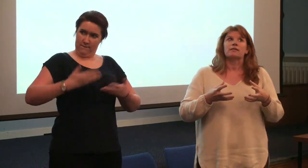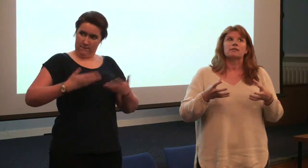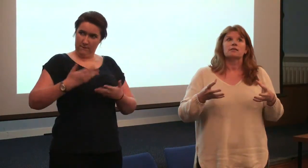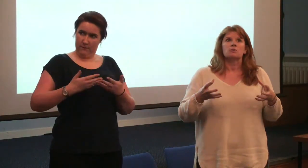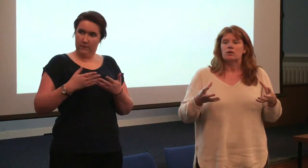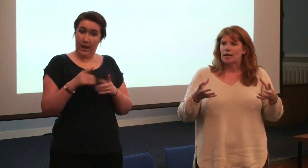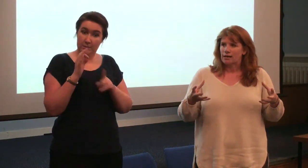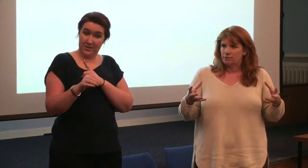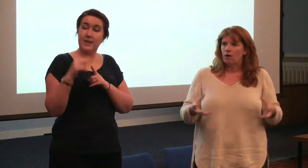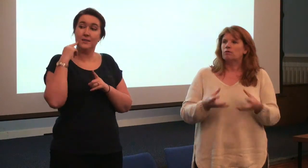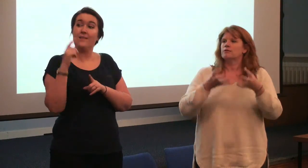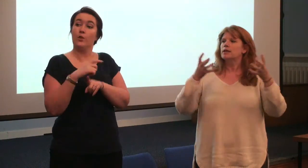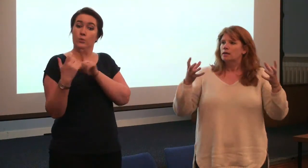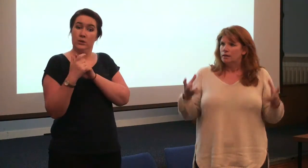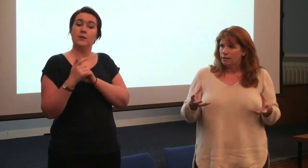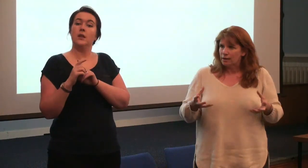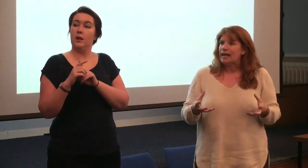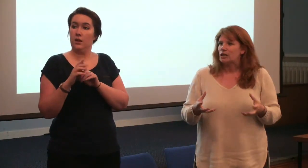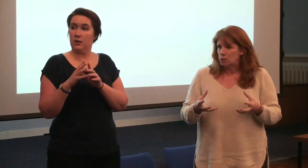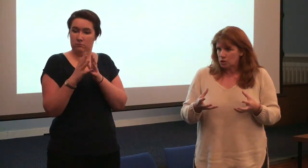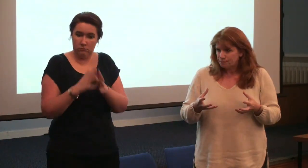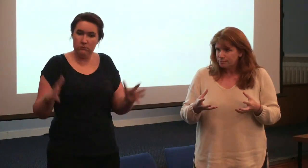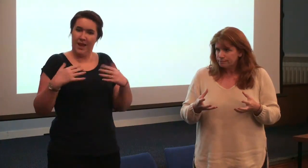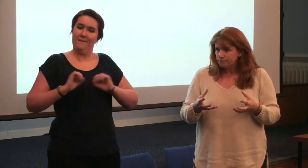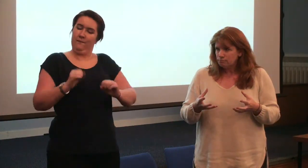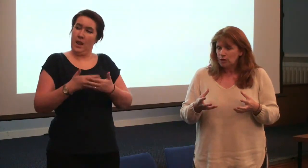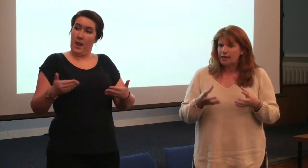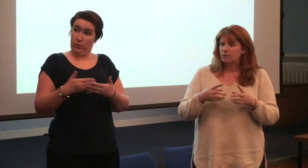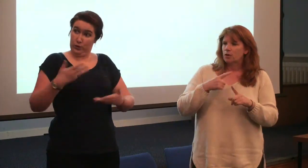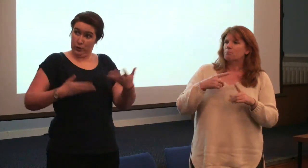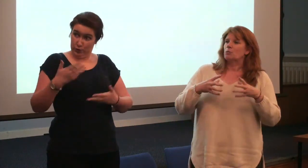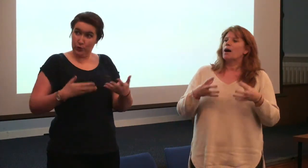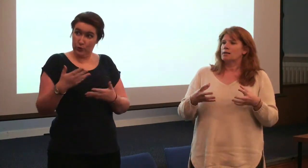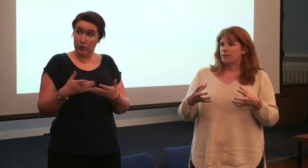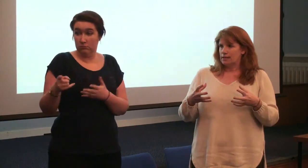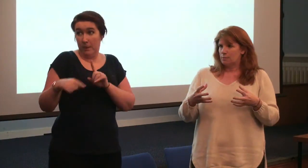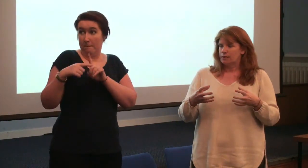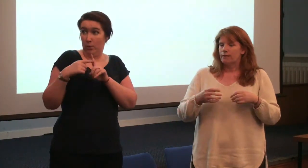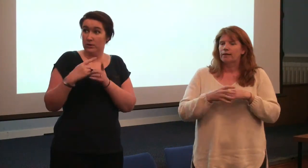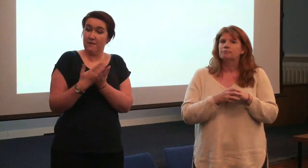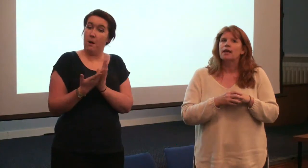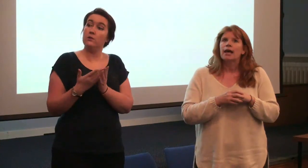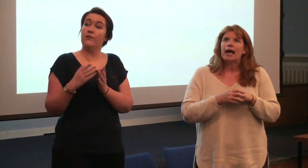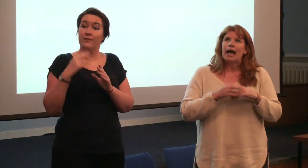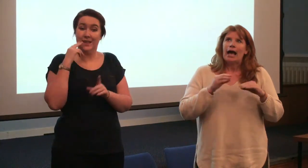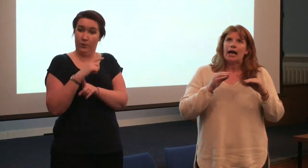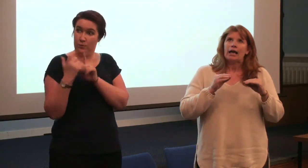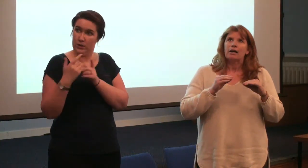this community has evolved a language. And that's a very, you know, positive aspect of that.